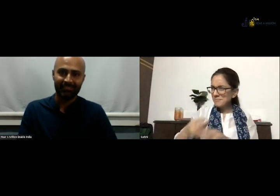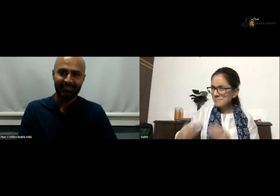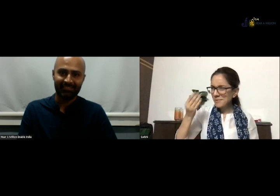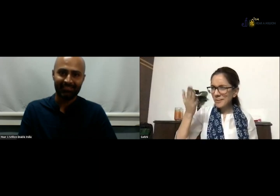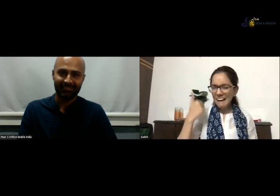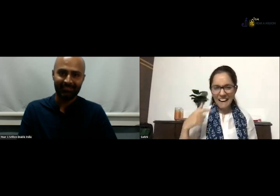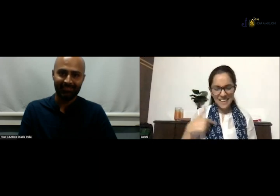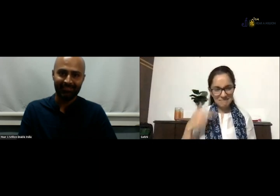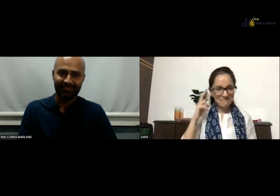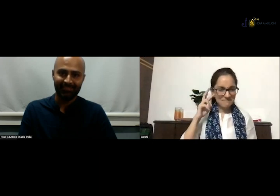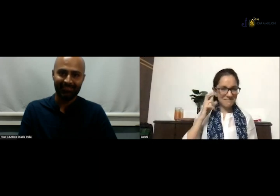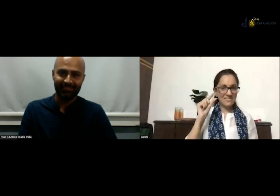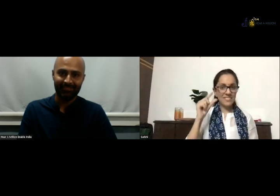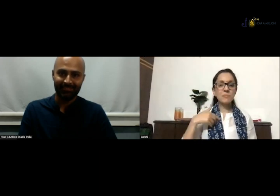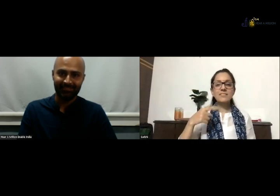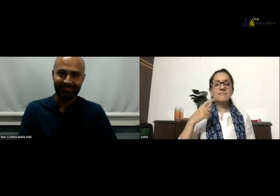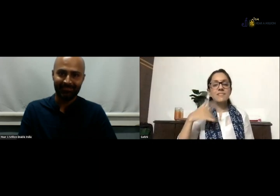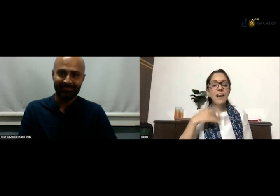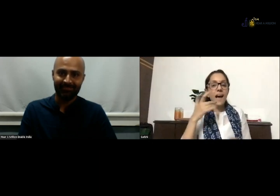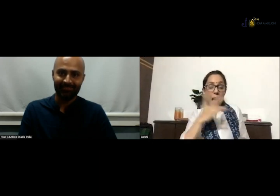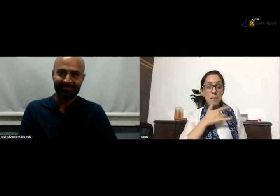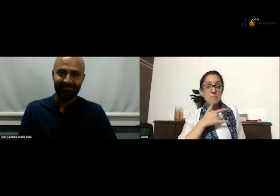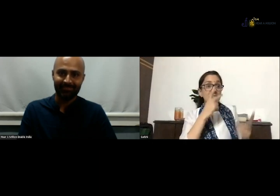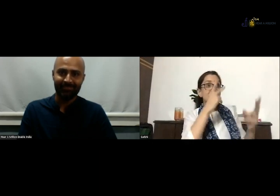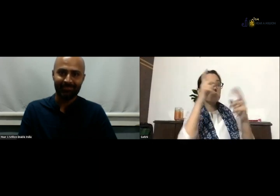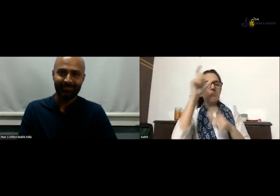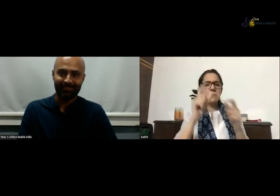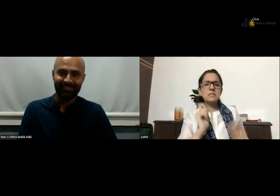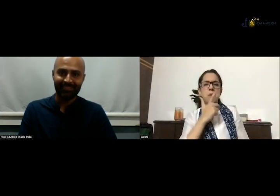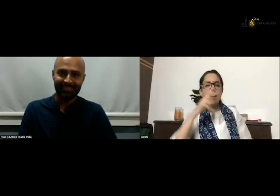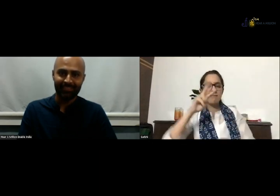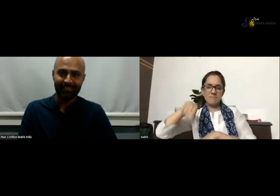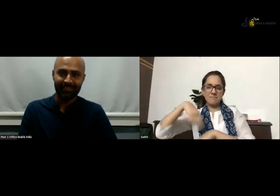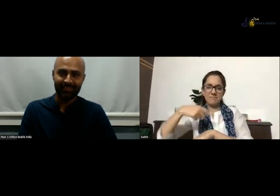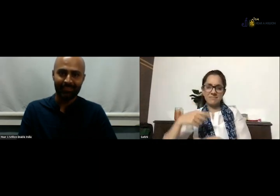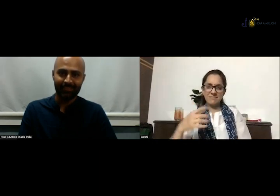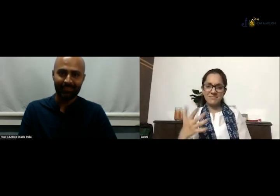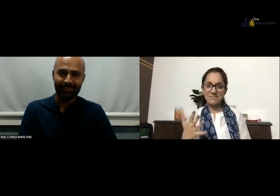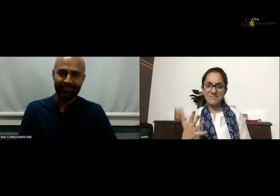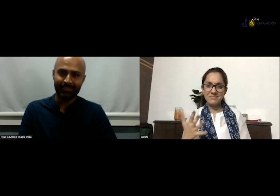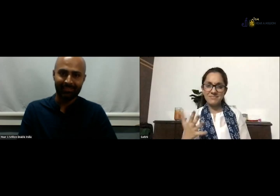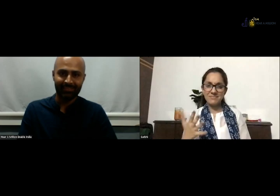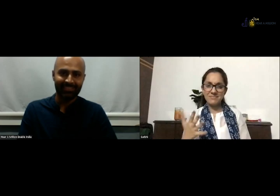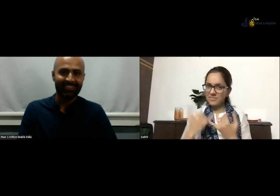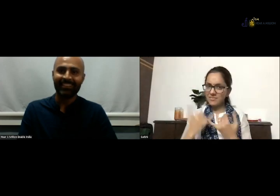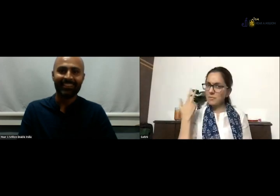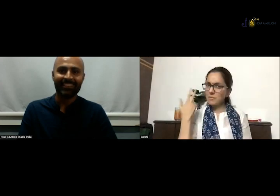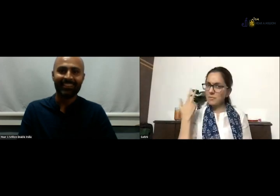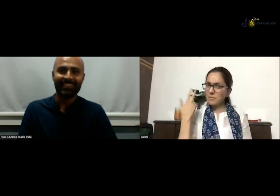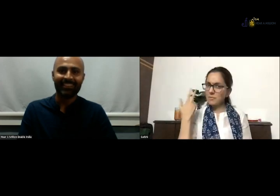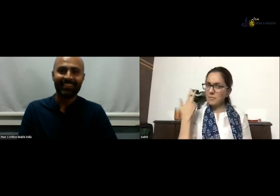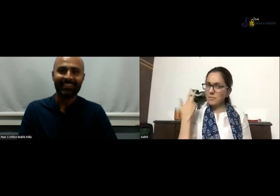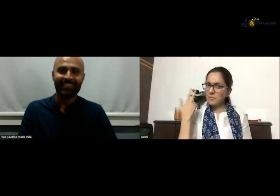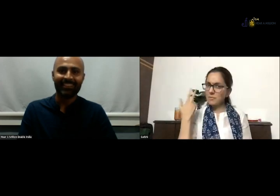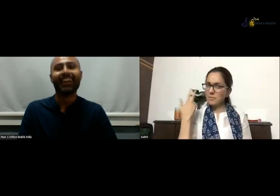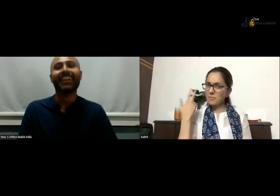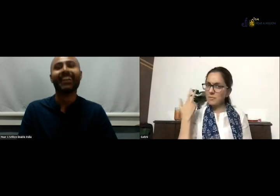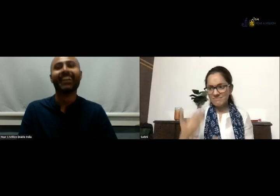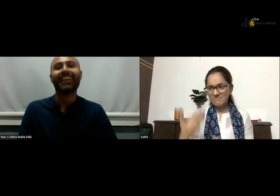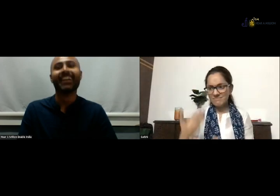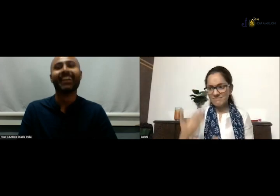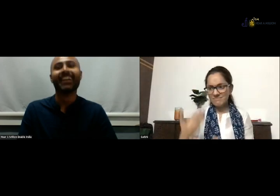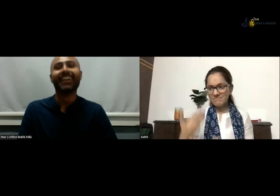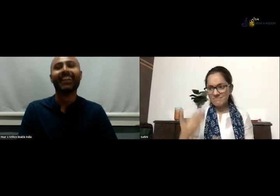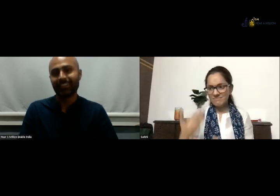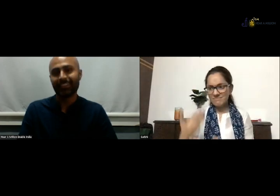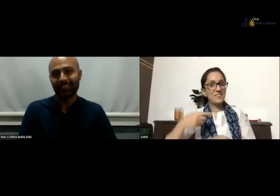know, I was like thinking that why she always smile like all the time. How could someone smile like that? She